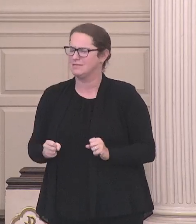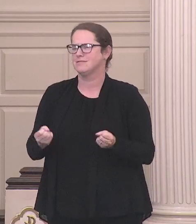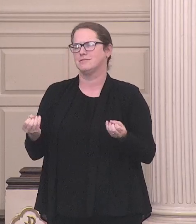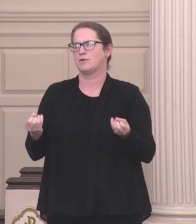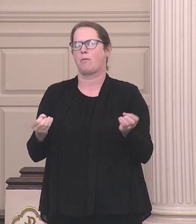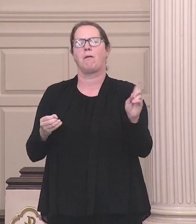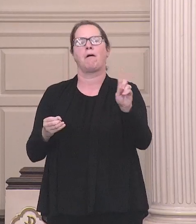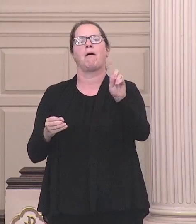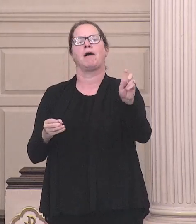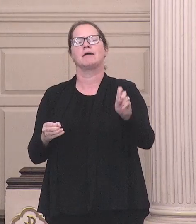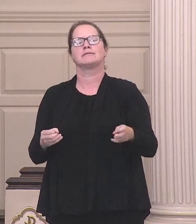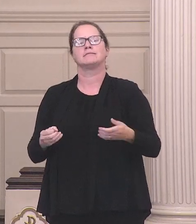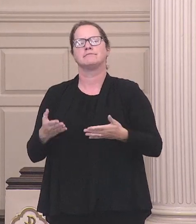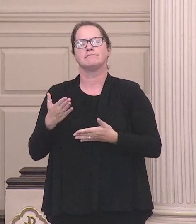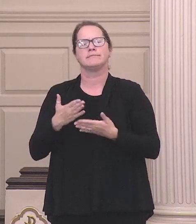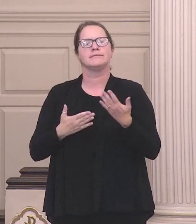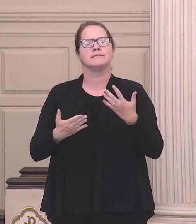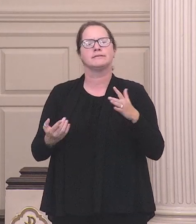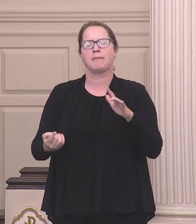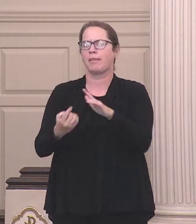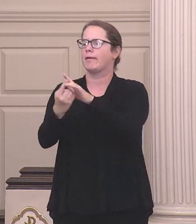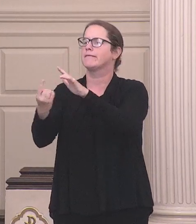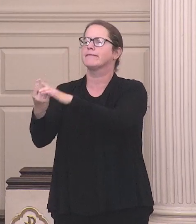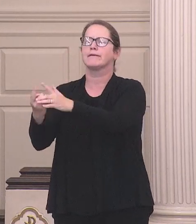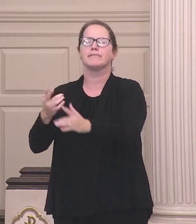really touch your heart?